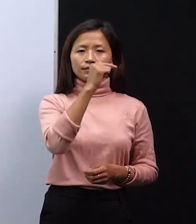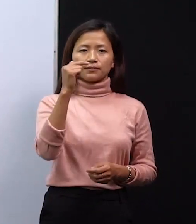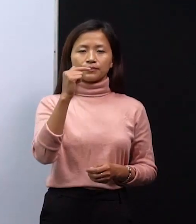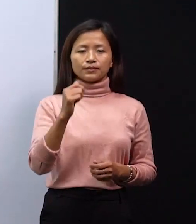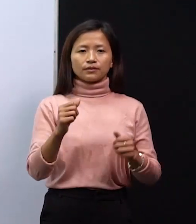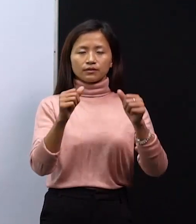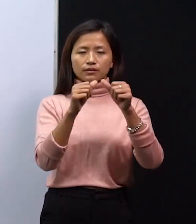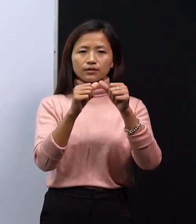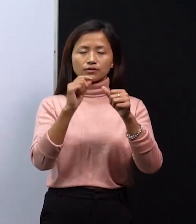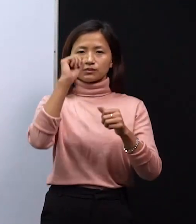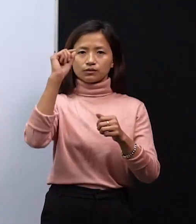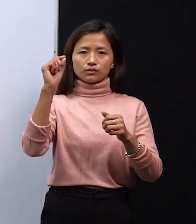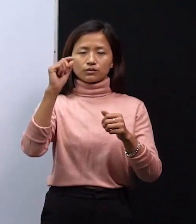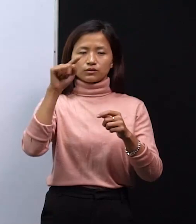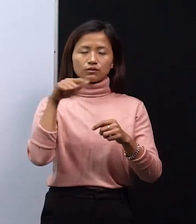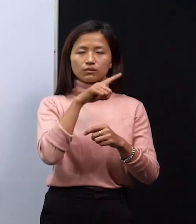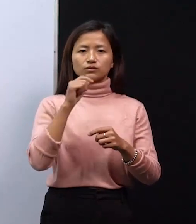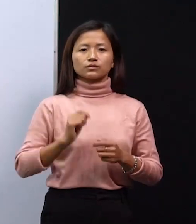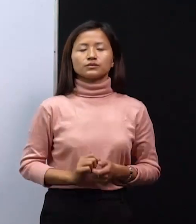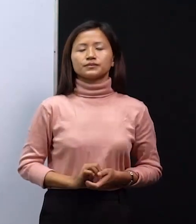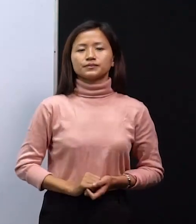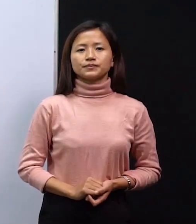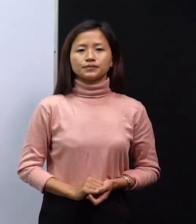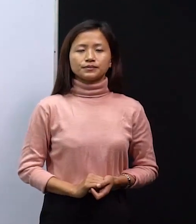minus a to the power 2, the whole square.